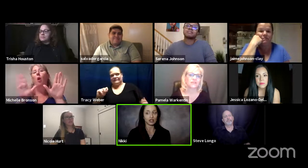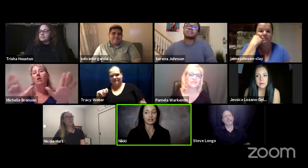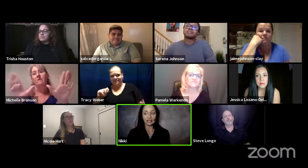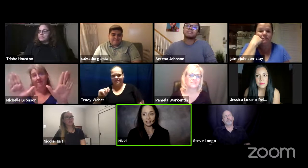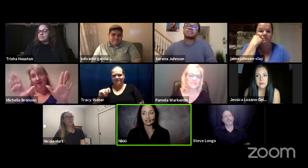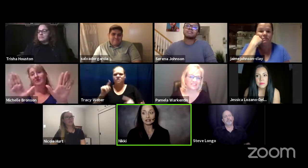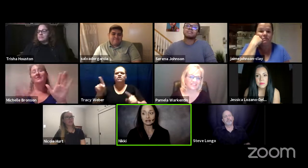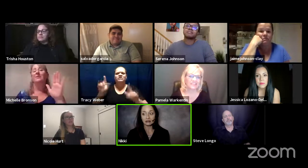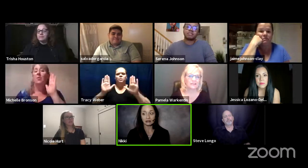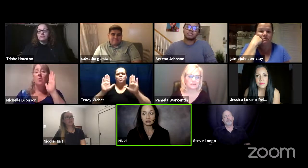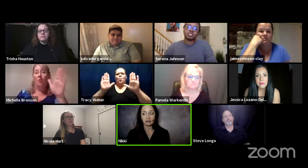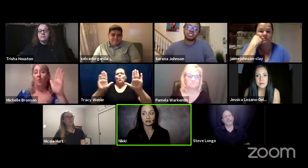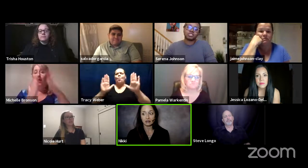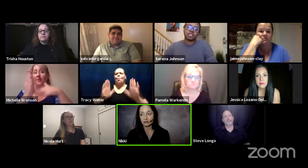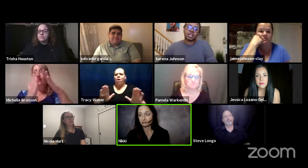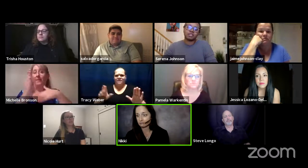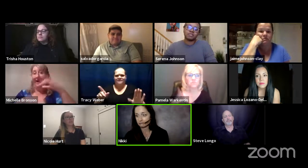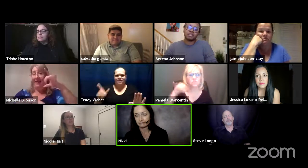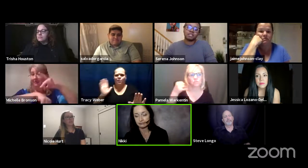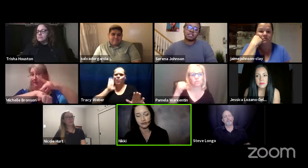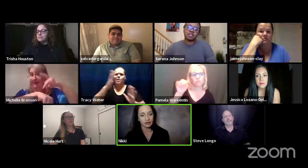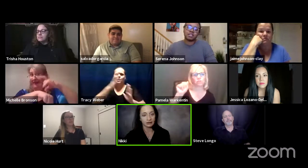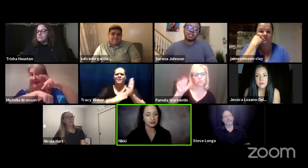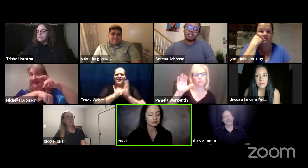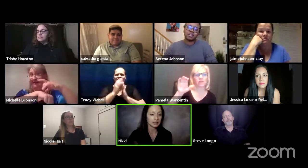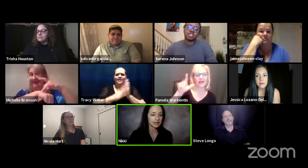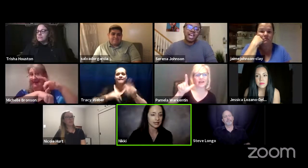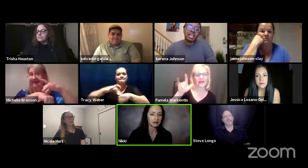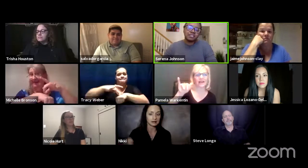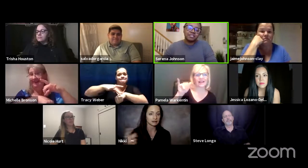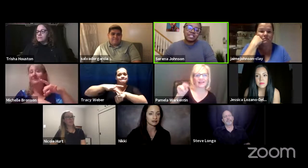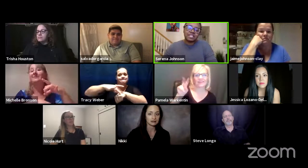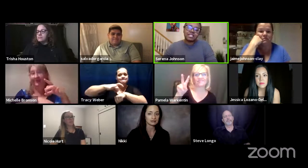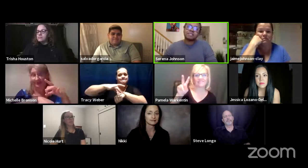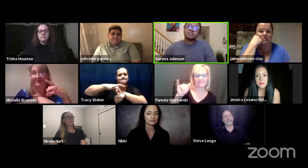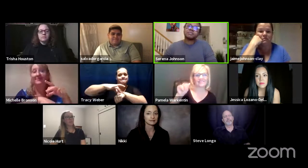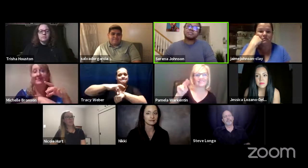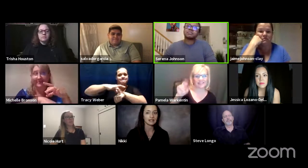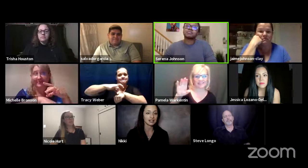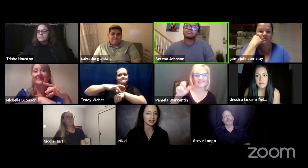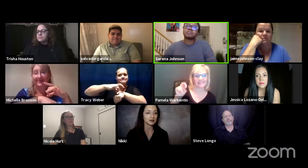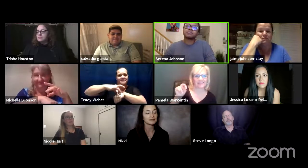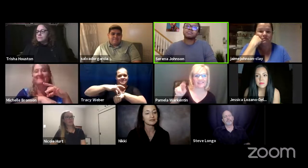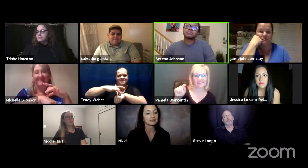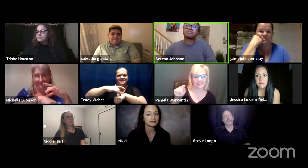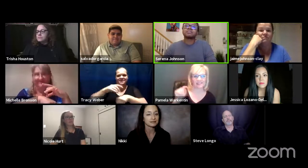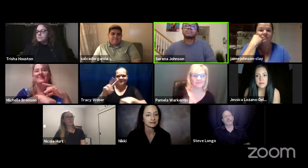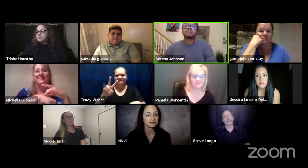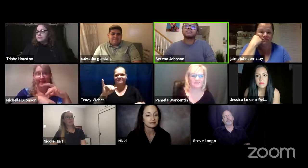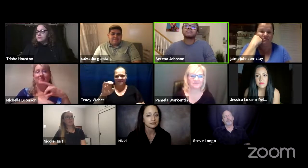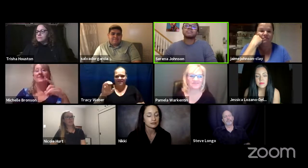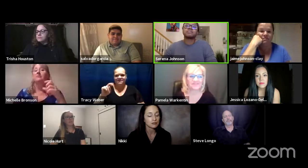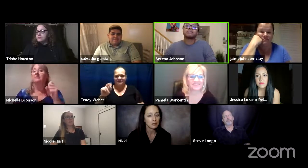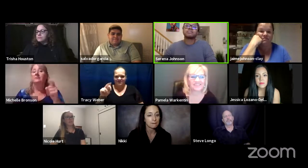John. Vincent? I don't know. I can't. Jacqueline Vincent. Thank you.